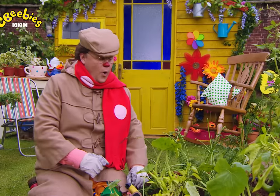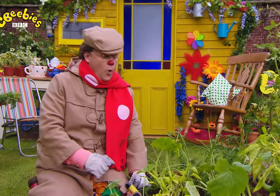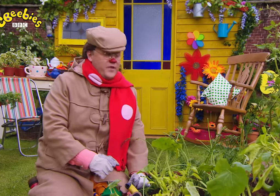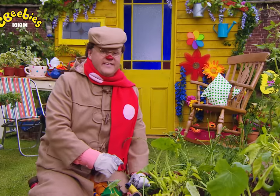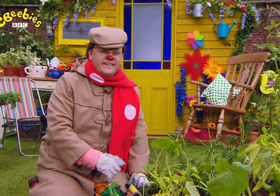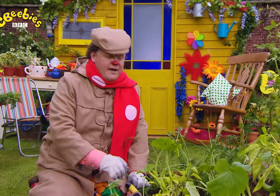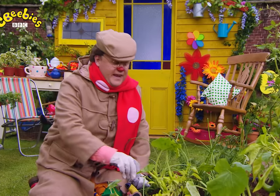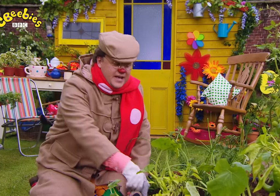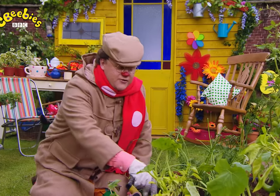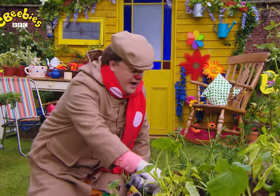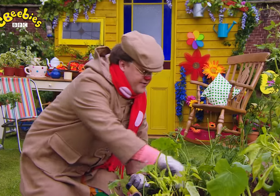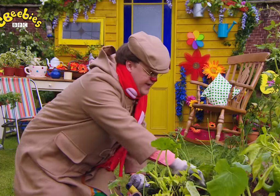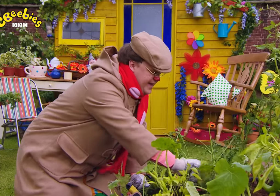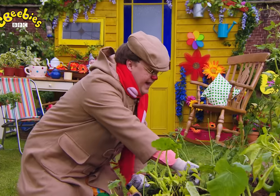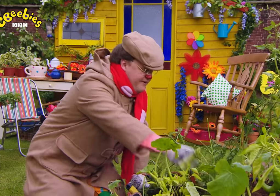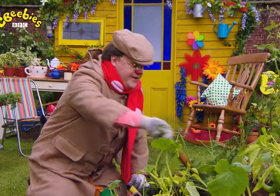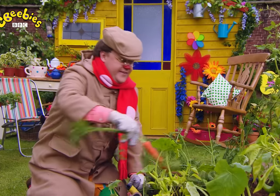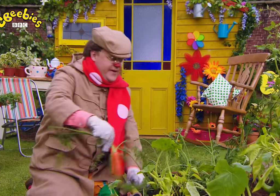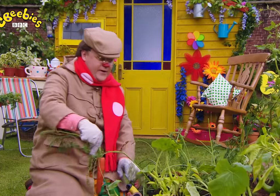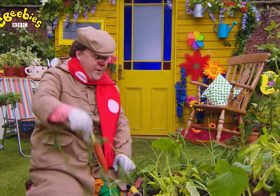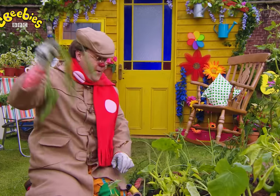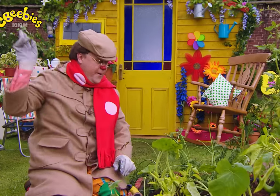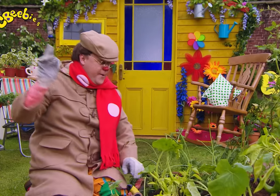all these lovely crunchy carrots look.